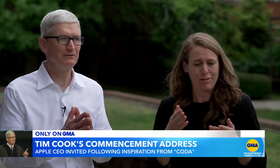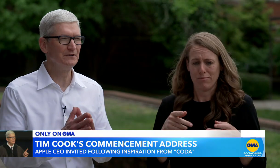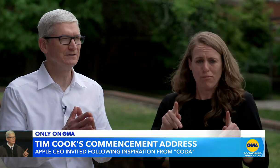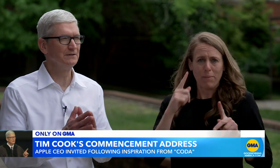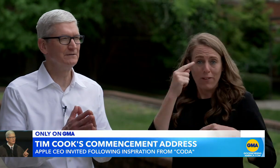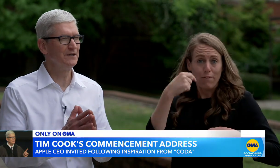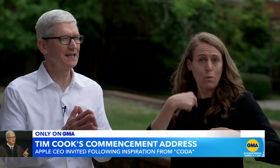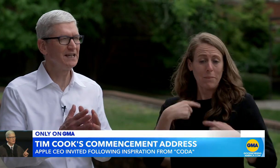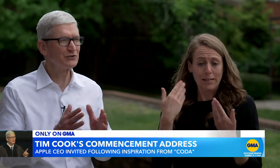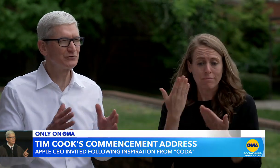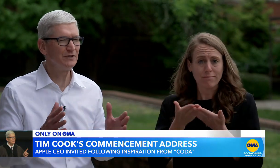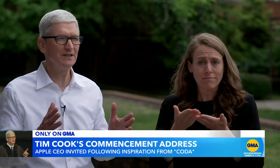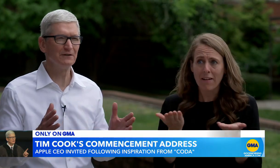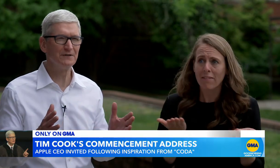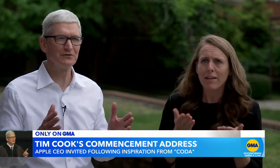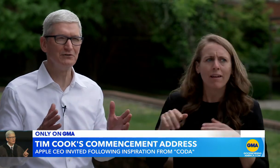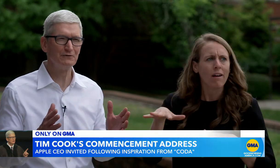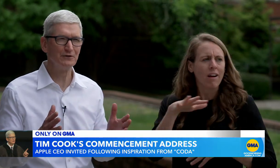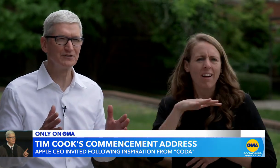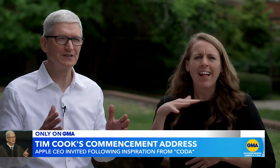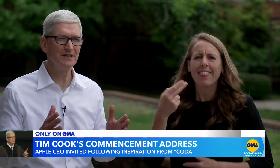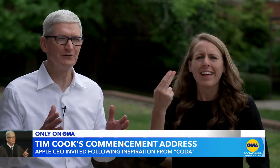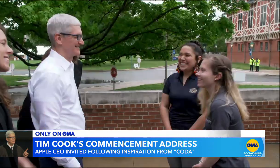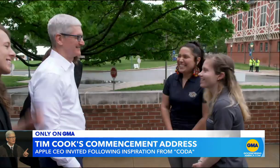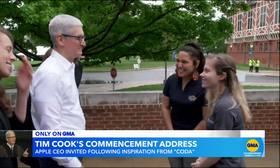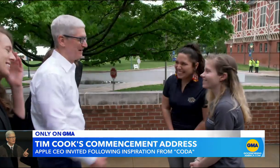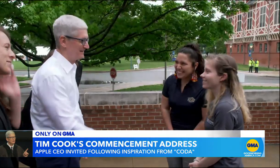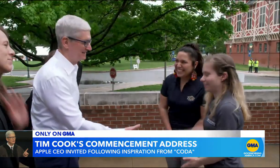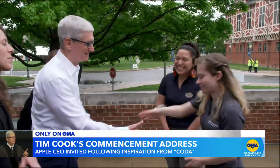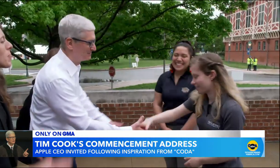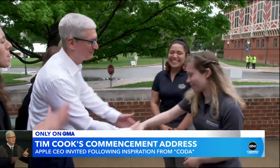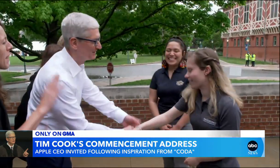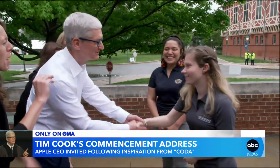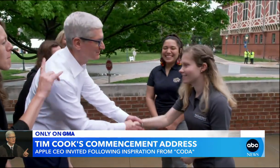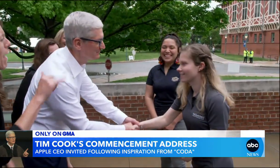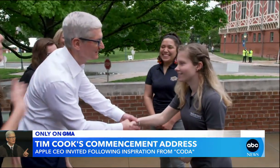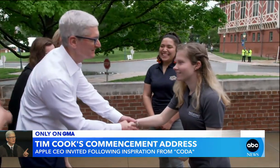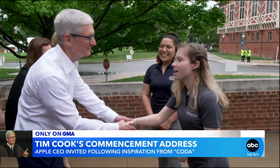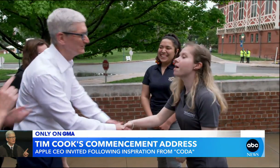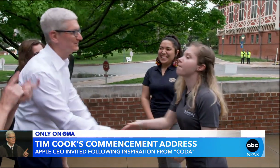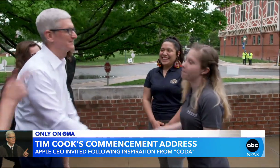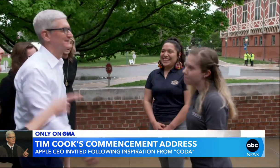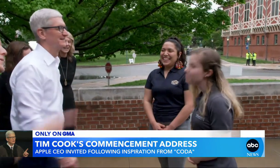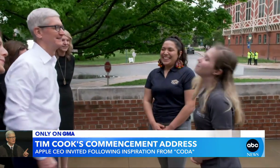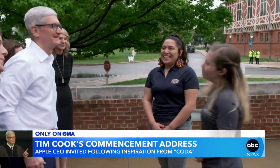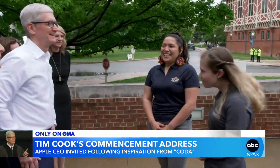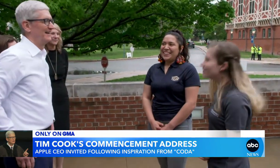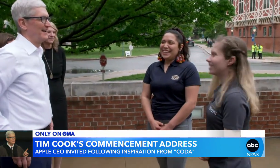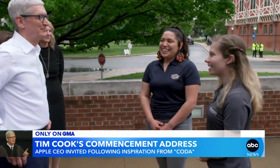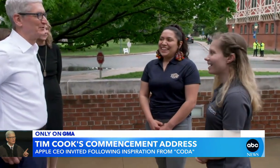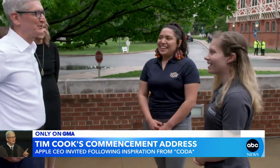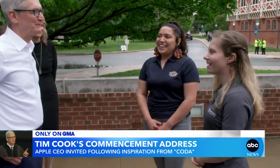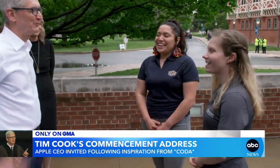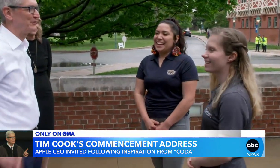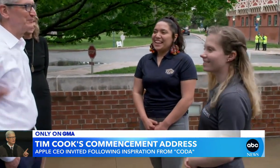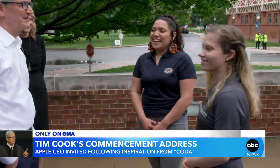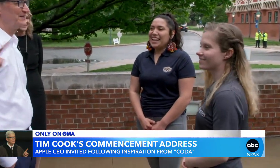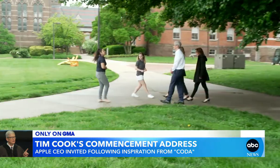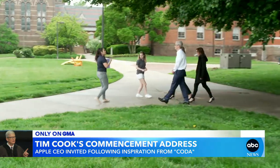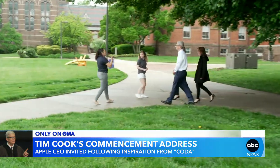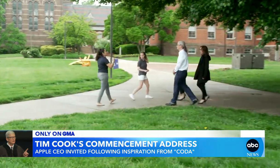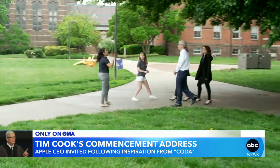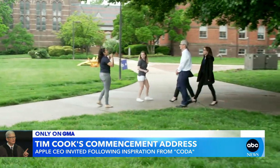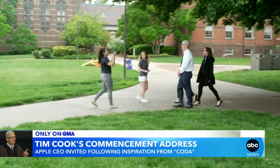here, the history of this university. We're honored to it is a pleasure to meet you. Welcomed by Molly